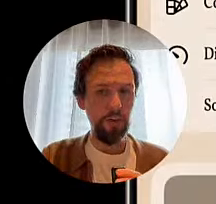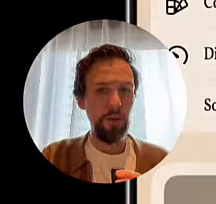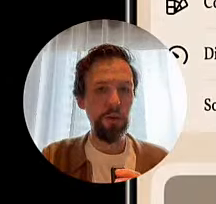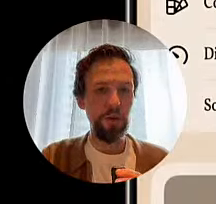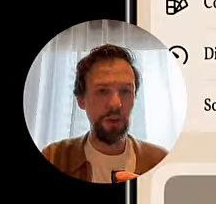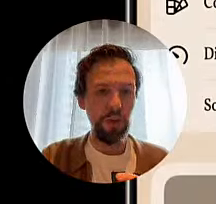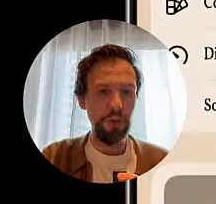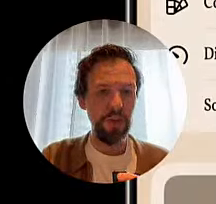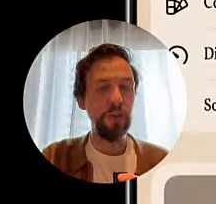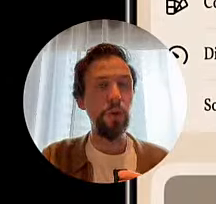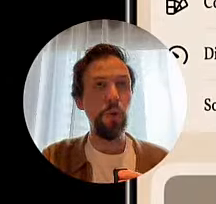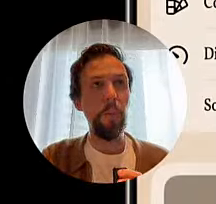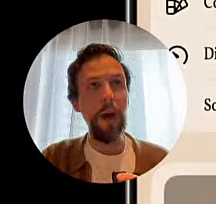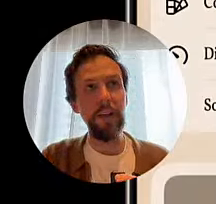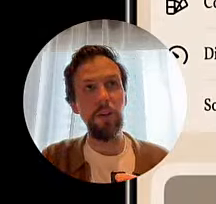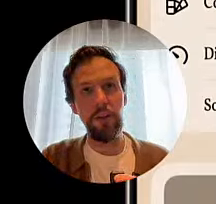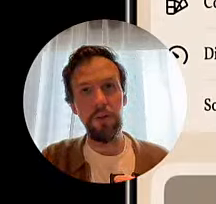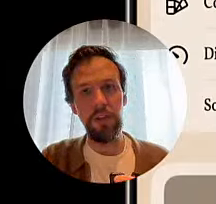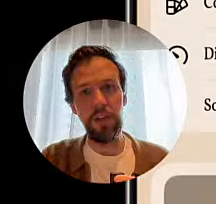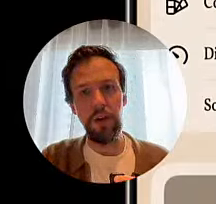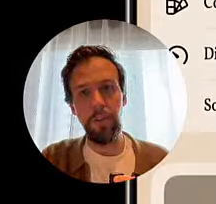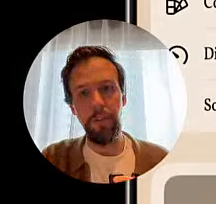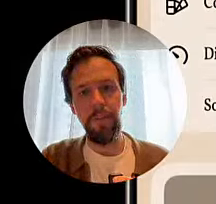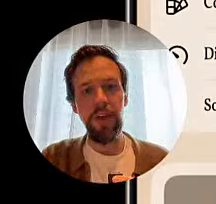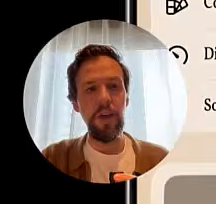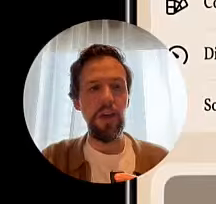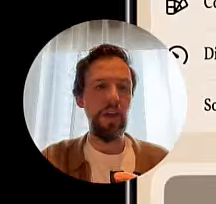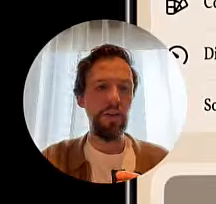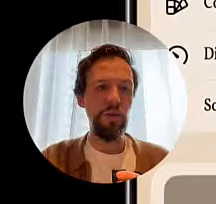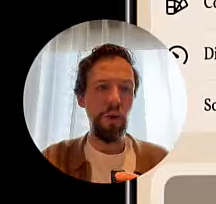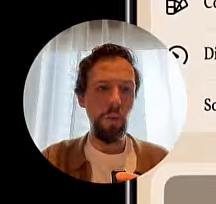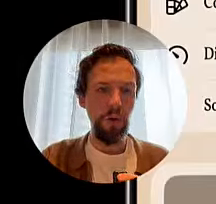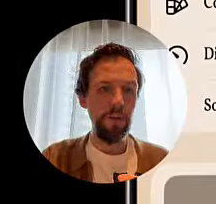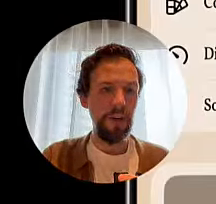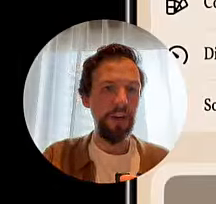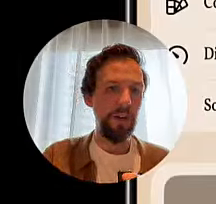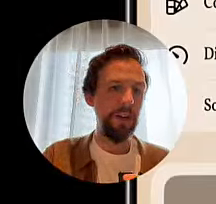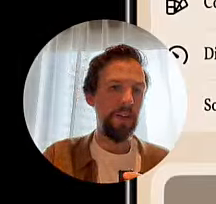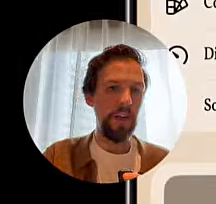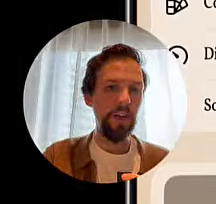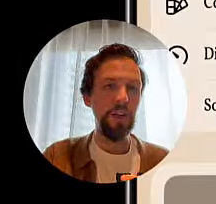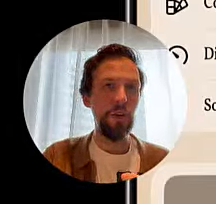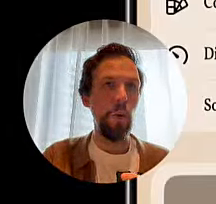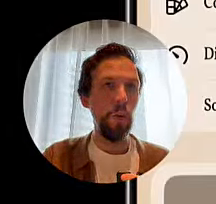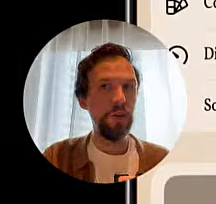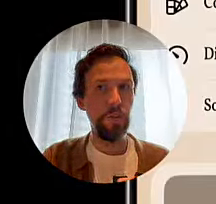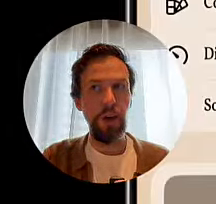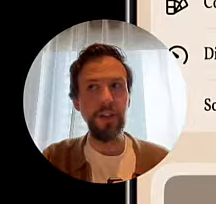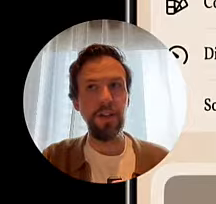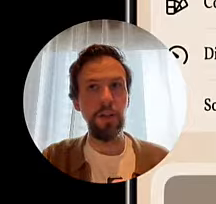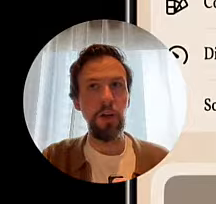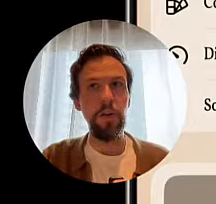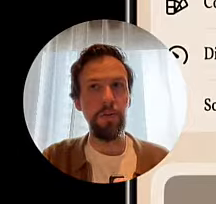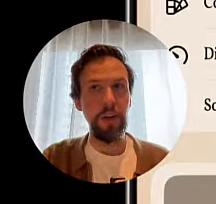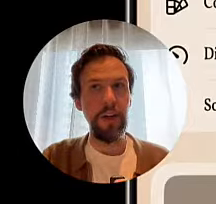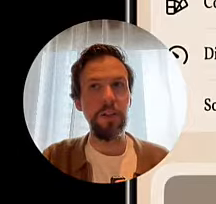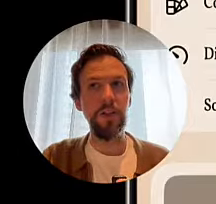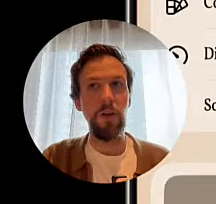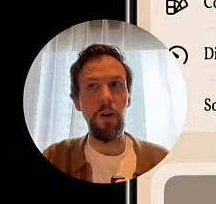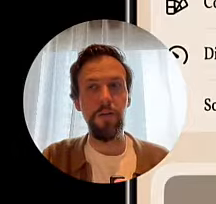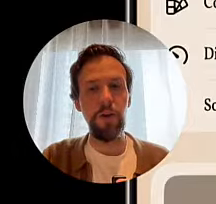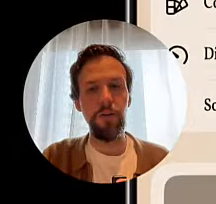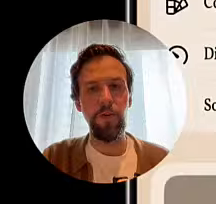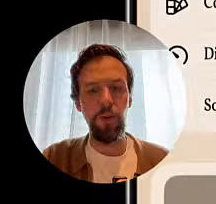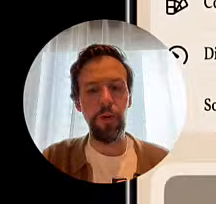features more discoverable to users who might not even need them. And one particular thing that always surprises a lot of